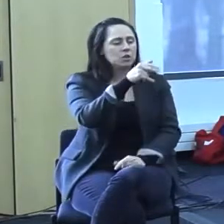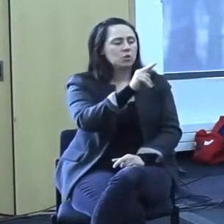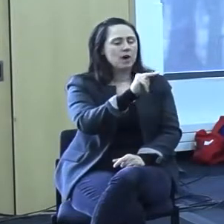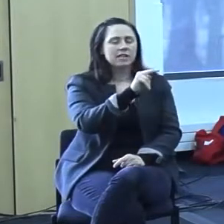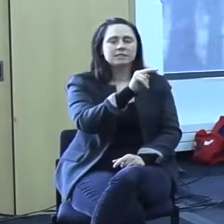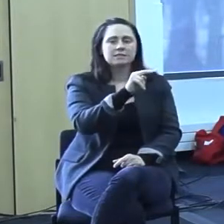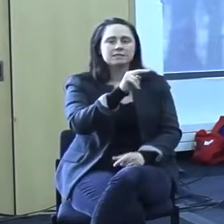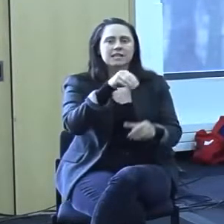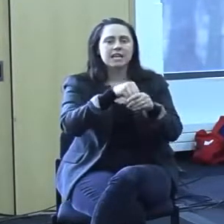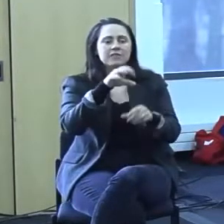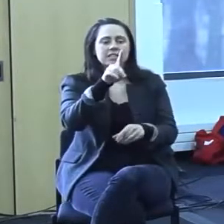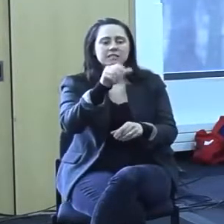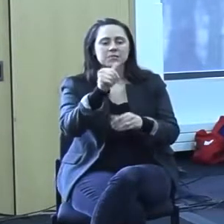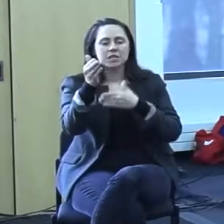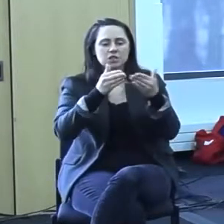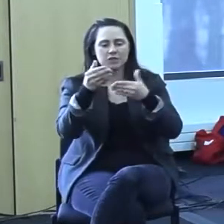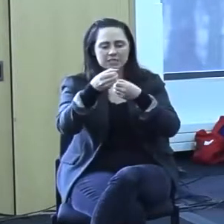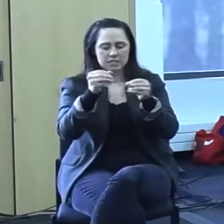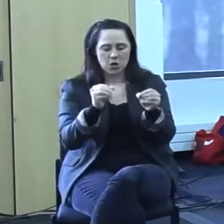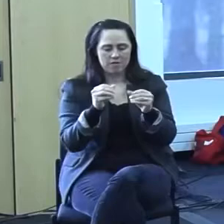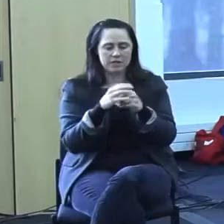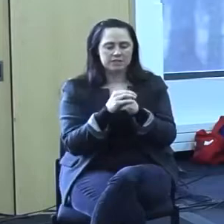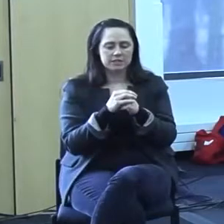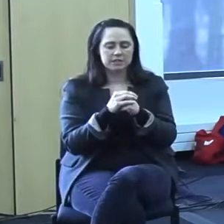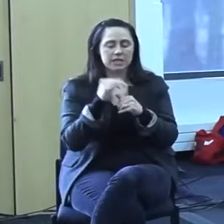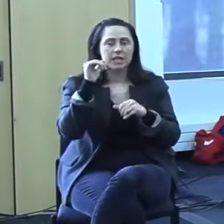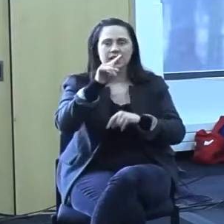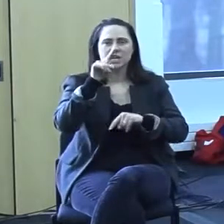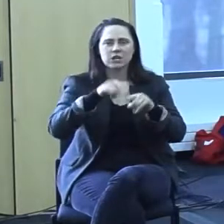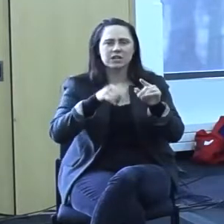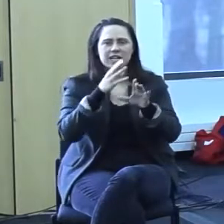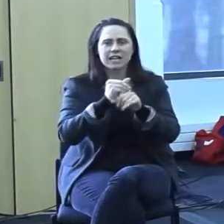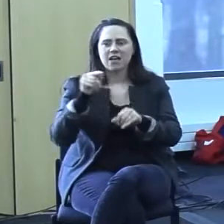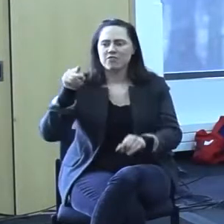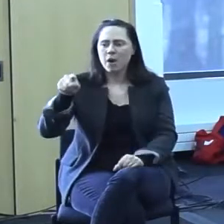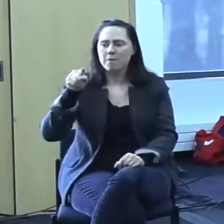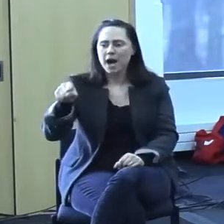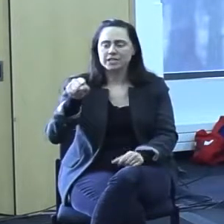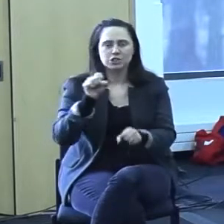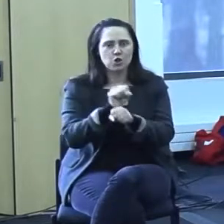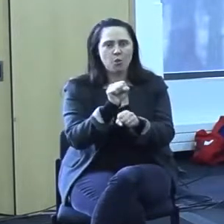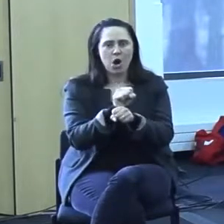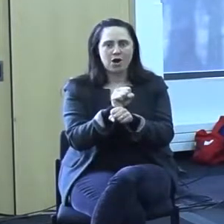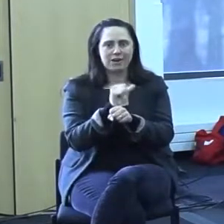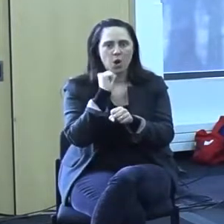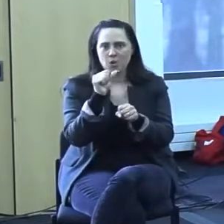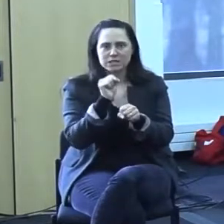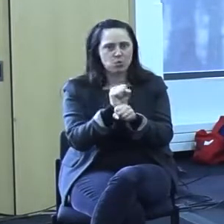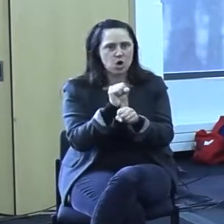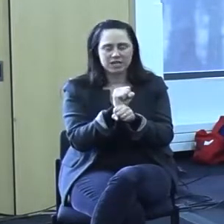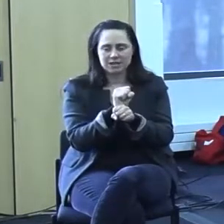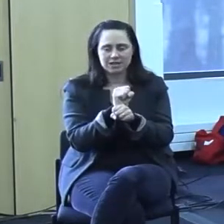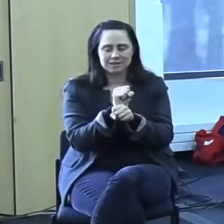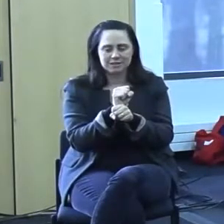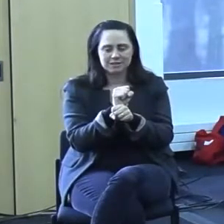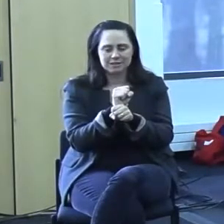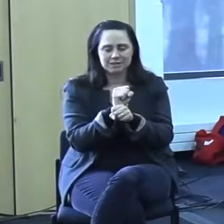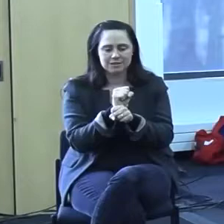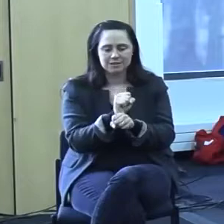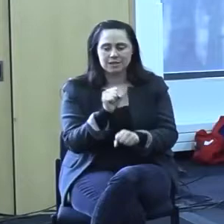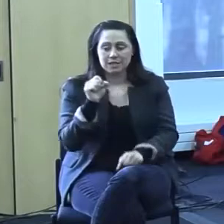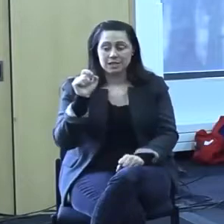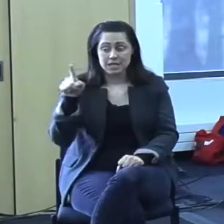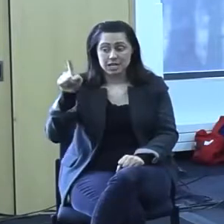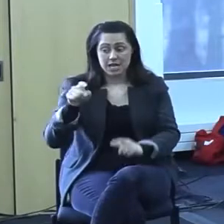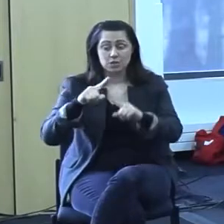the Disability Services office and he couldn't get the button to work. And he had